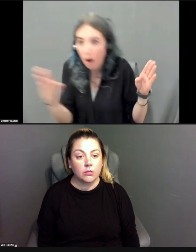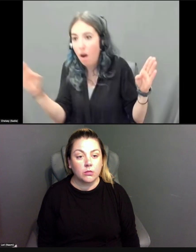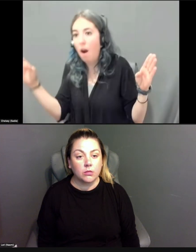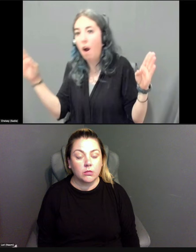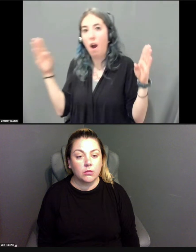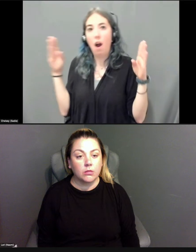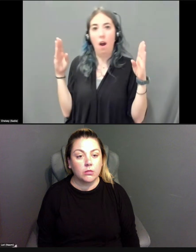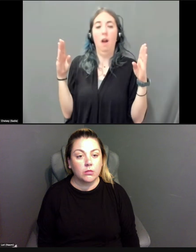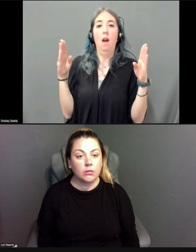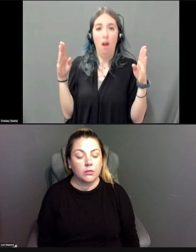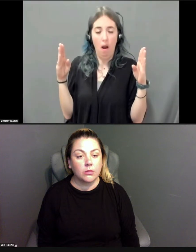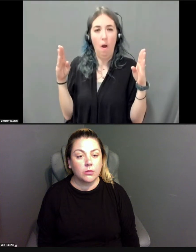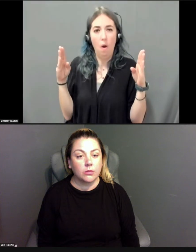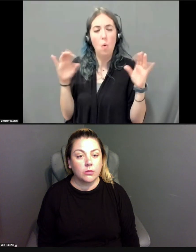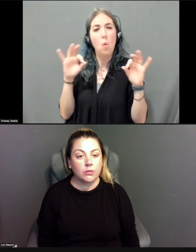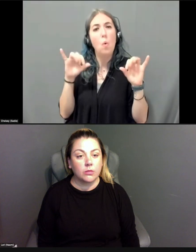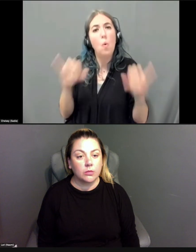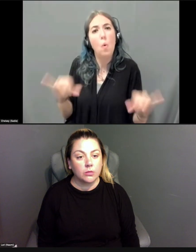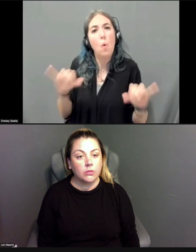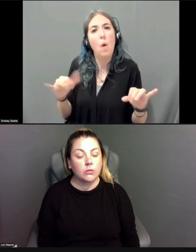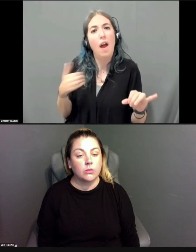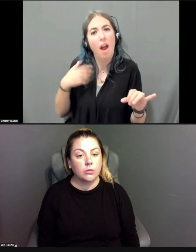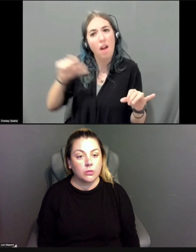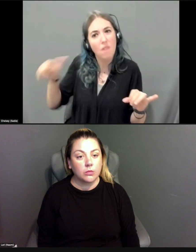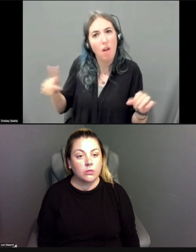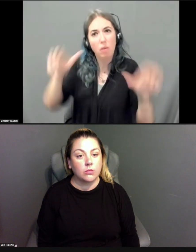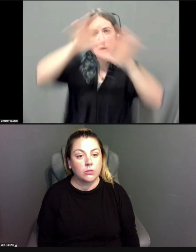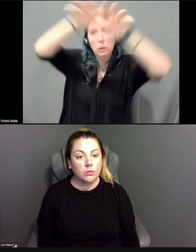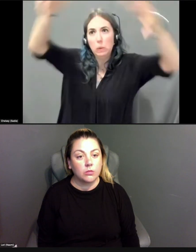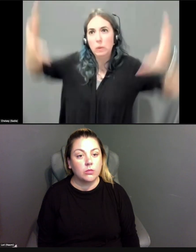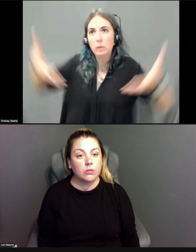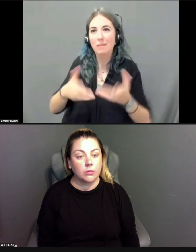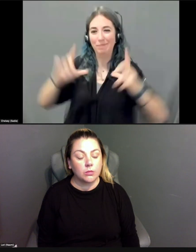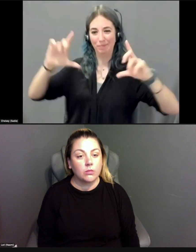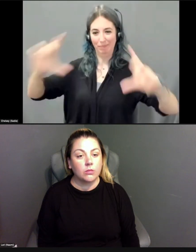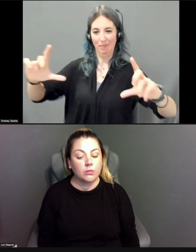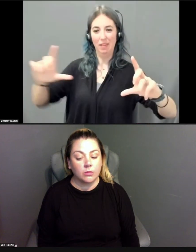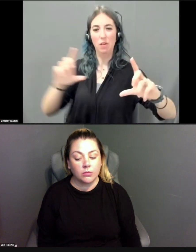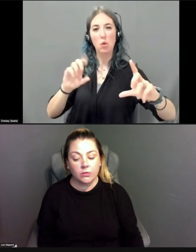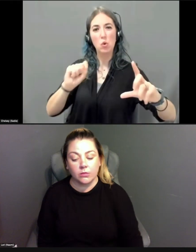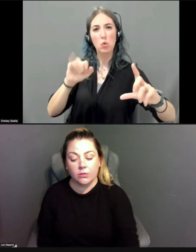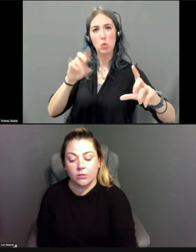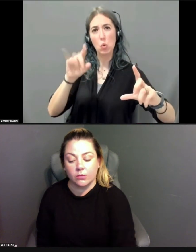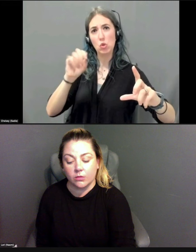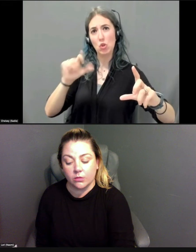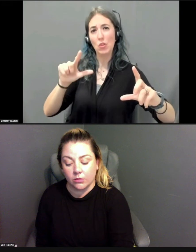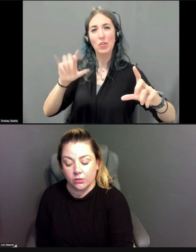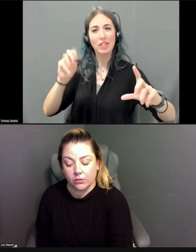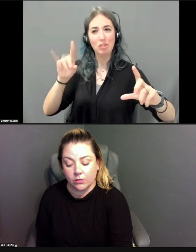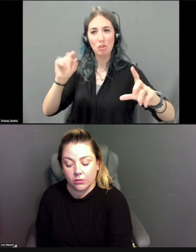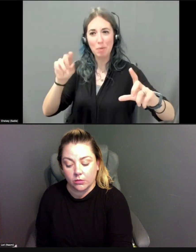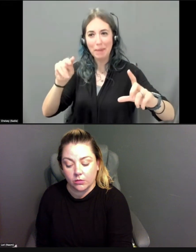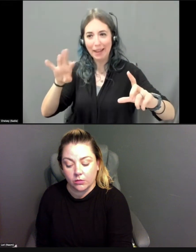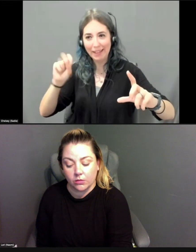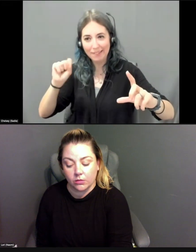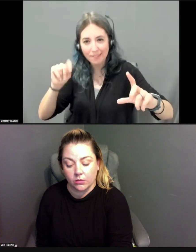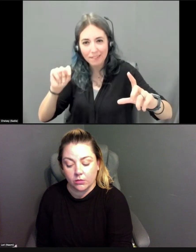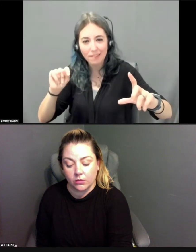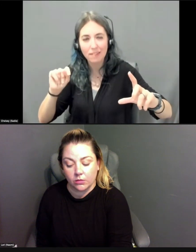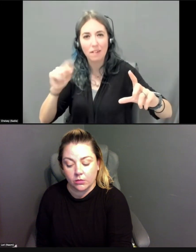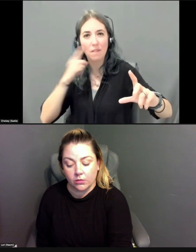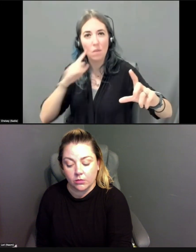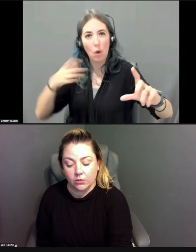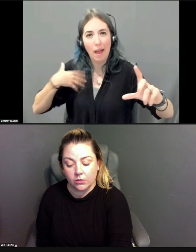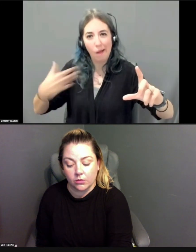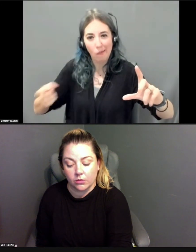diagram and say, look at this, people, this is what we need to be focusing on. It's so backwards. Like everything is very backwards of